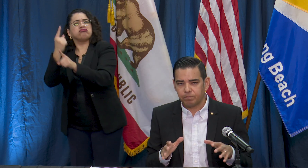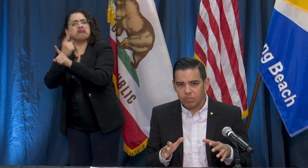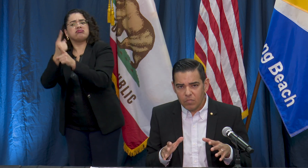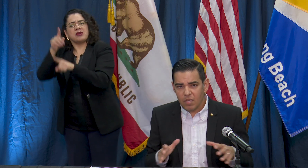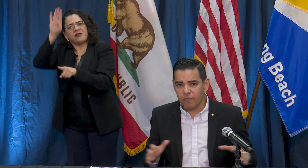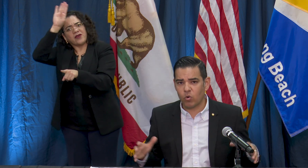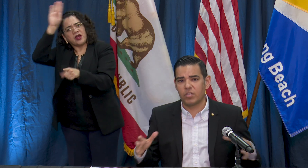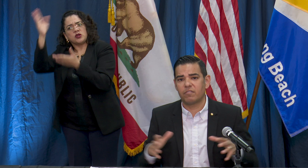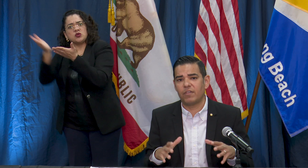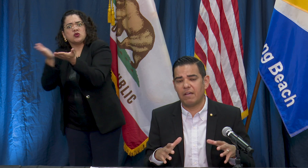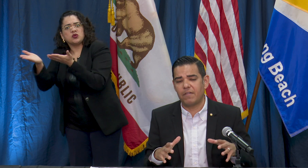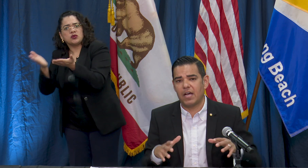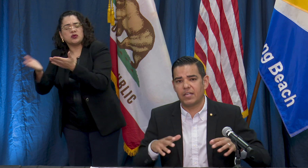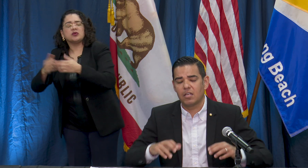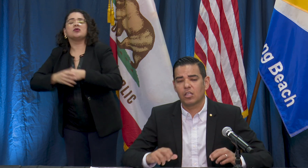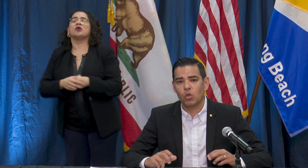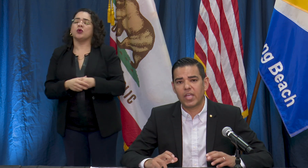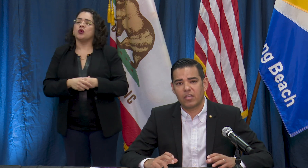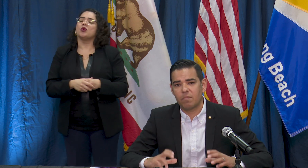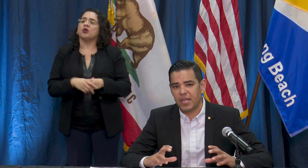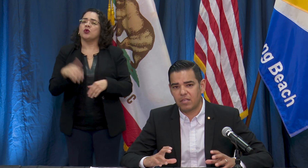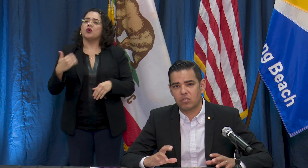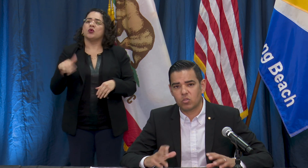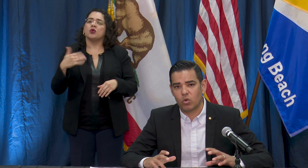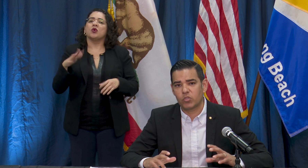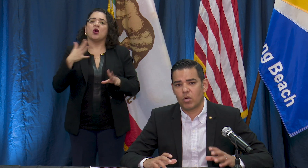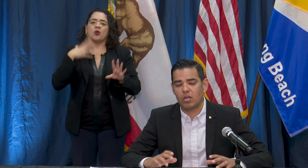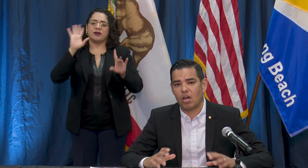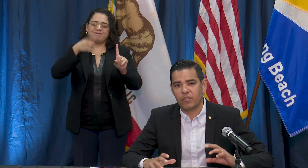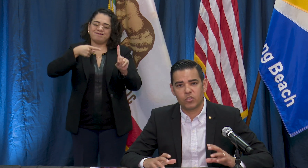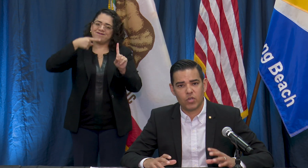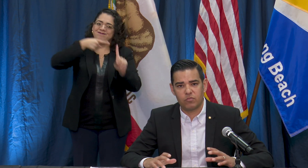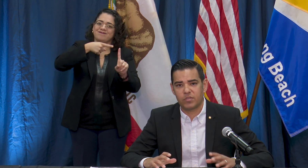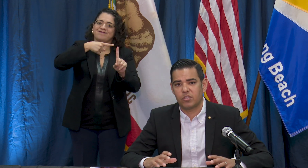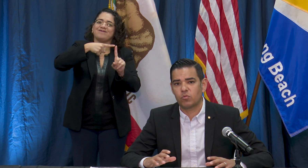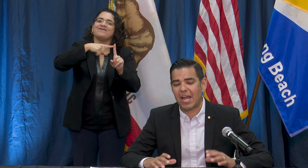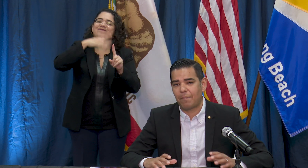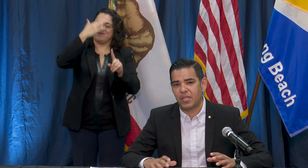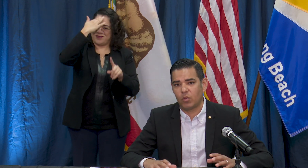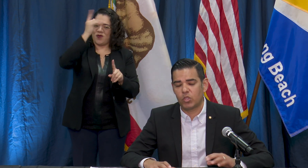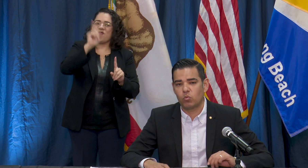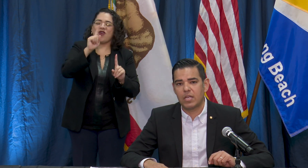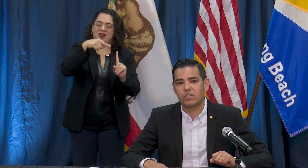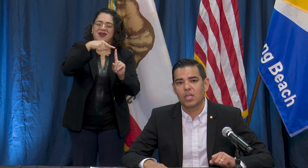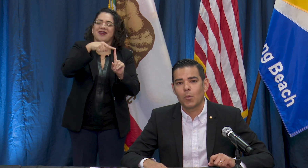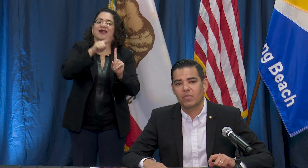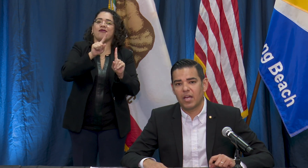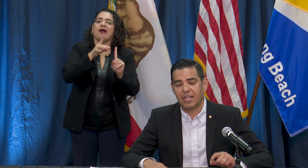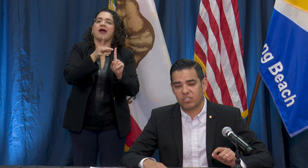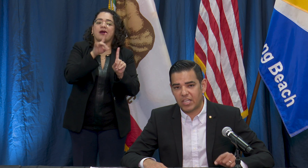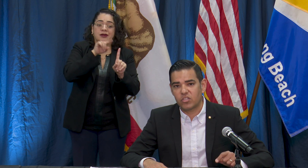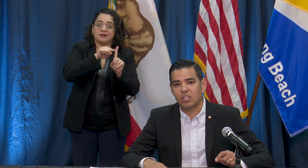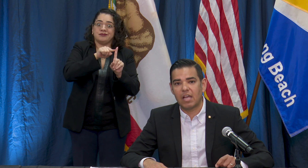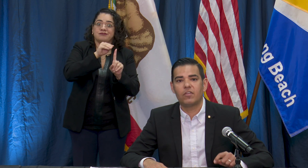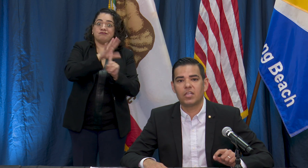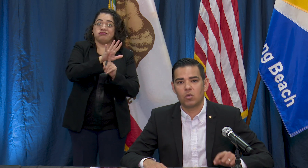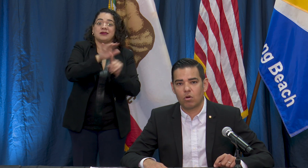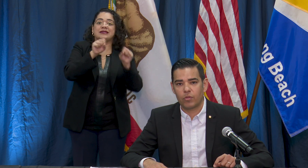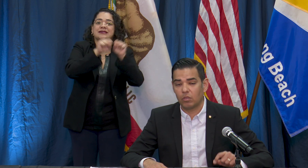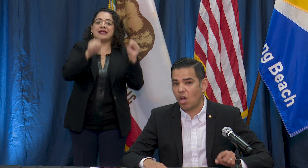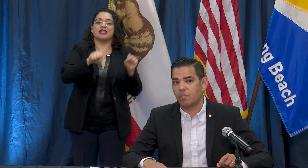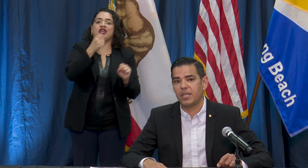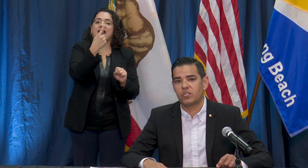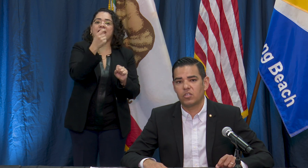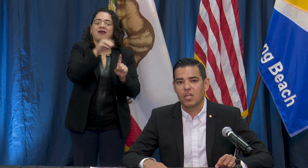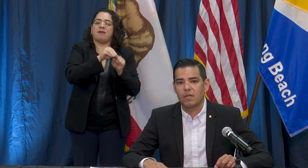we, of course, have located the main source where a lot of these transmissions were happening, which was at Station 11 in